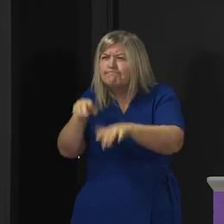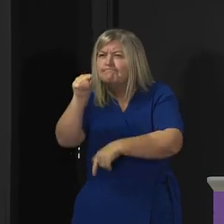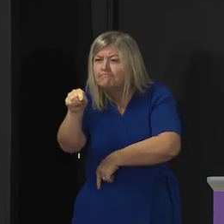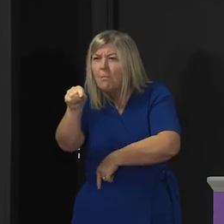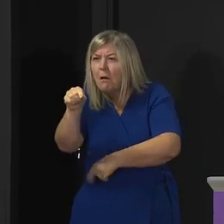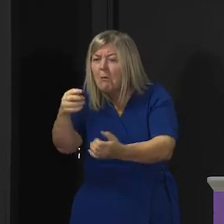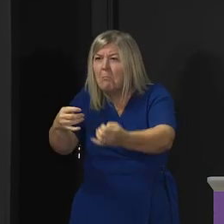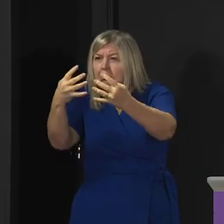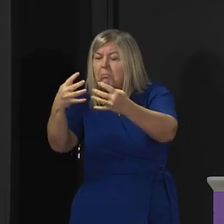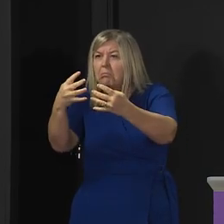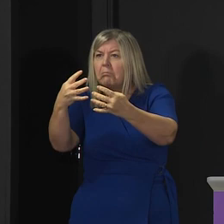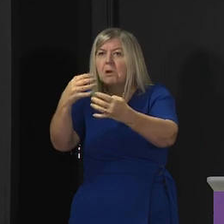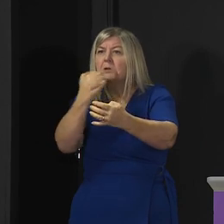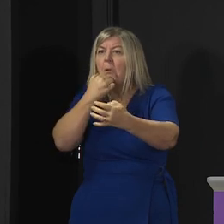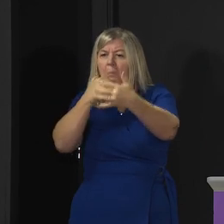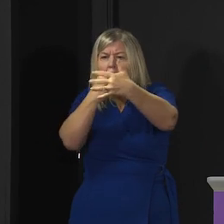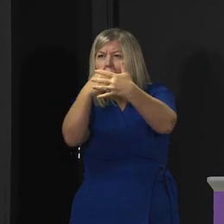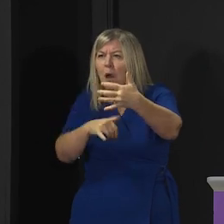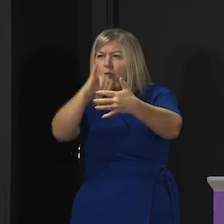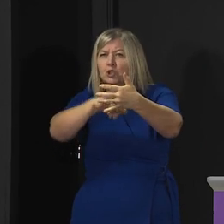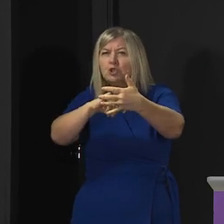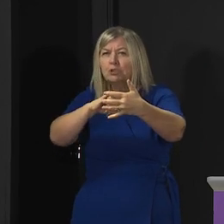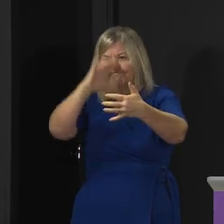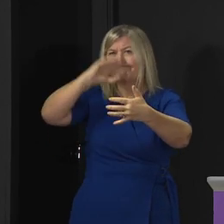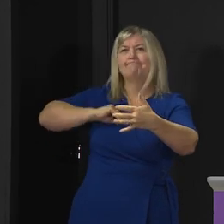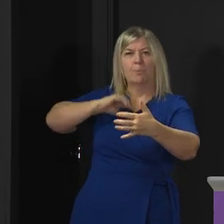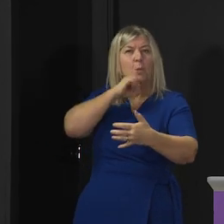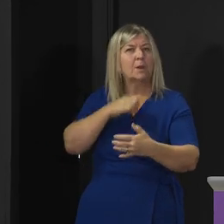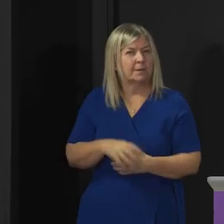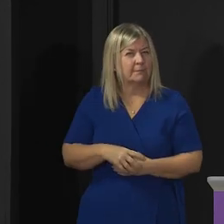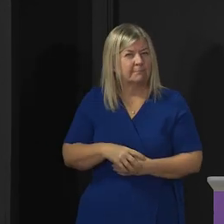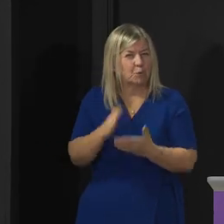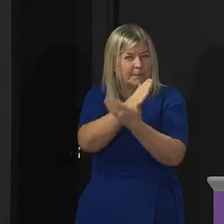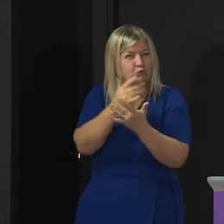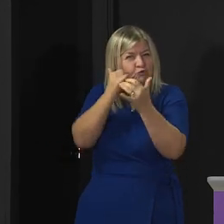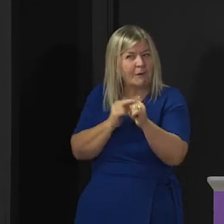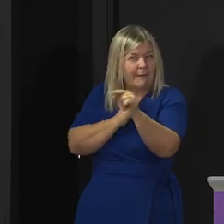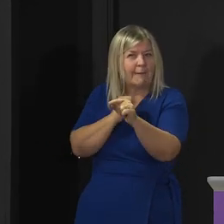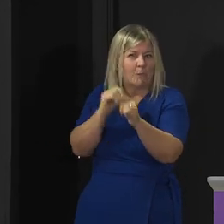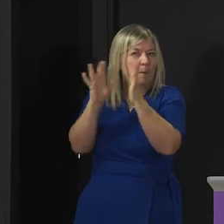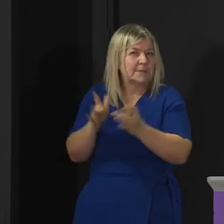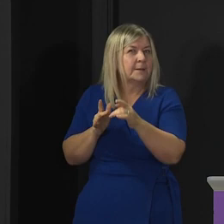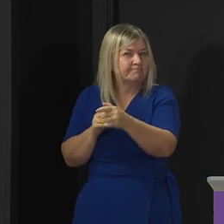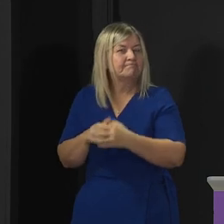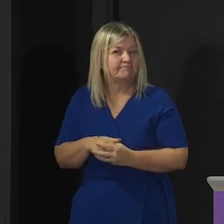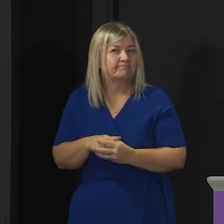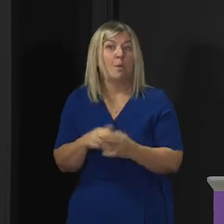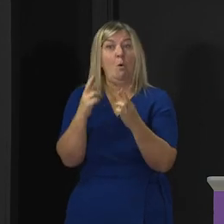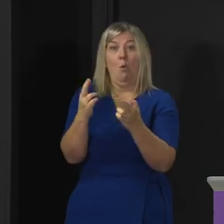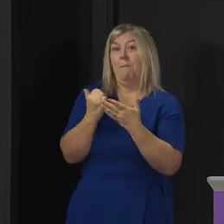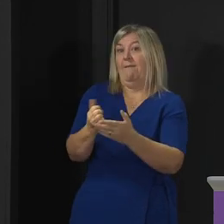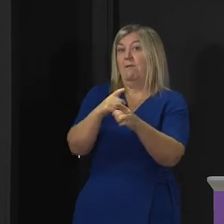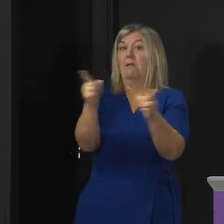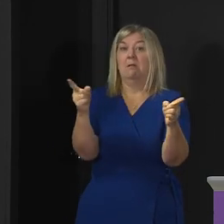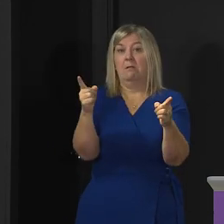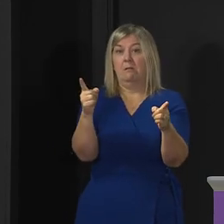any doubt at all about the do's and don'ts, please check on that postcode checker. I hope it will be helpful